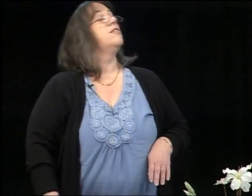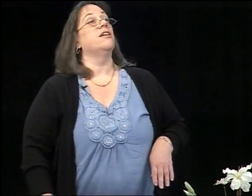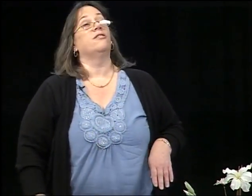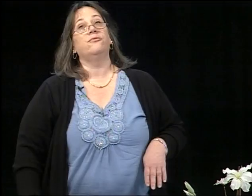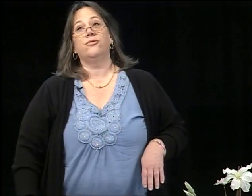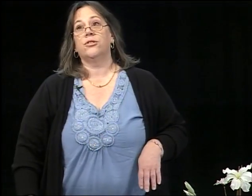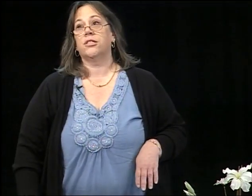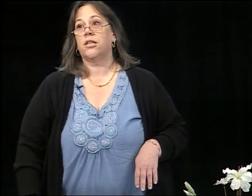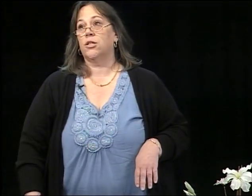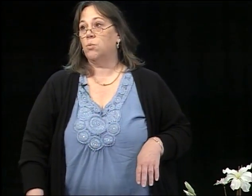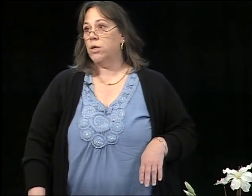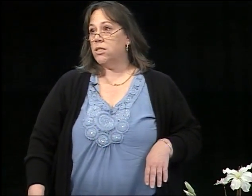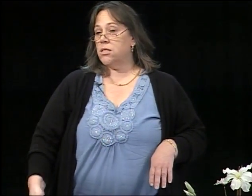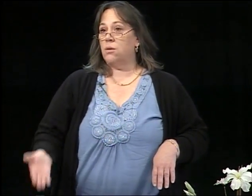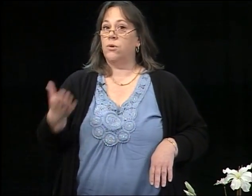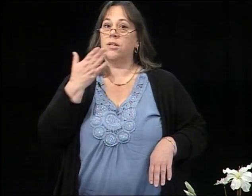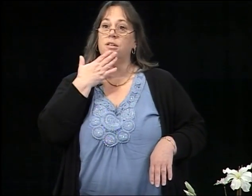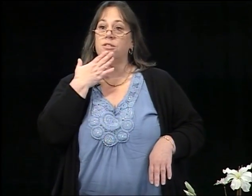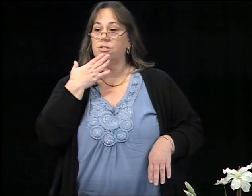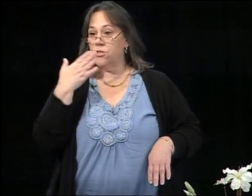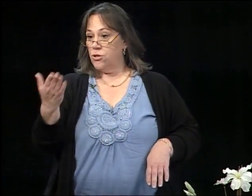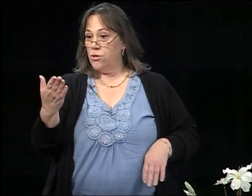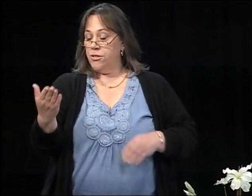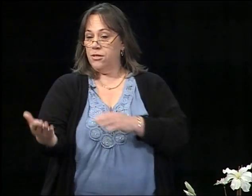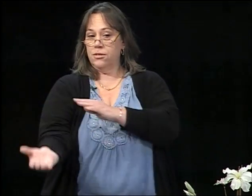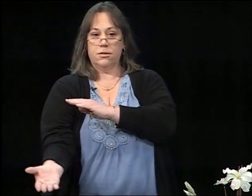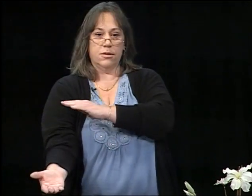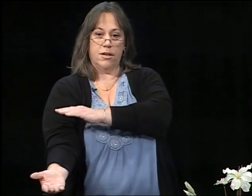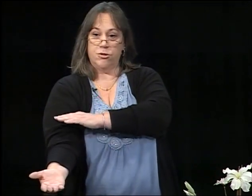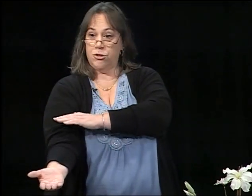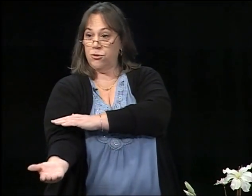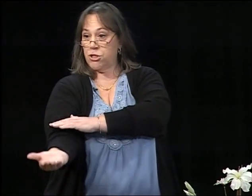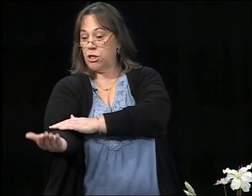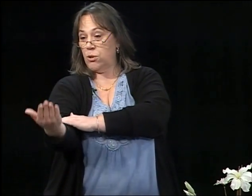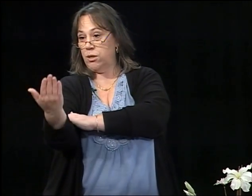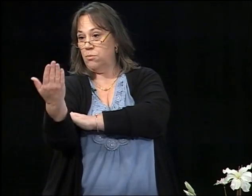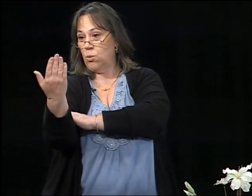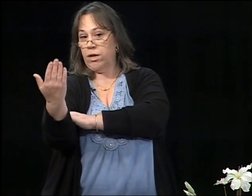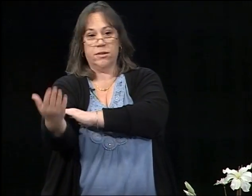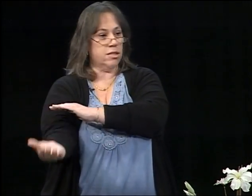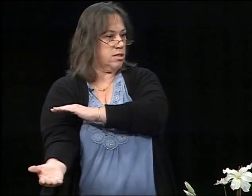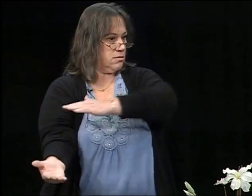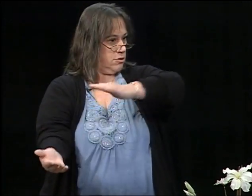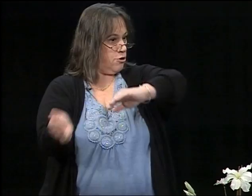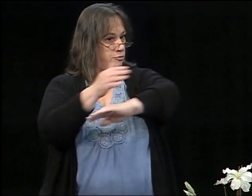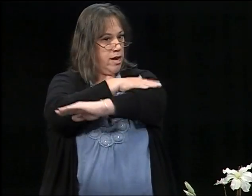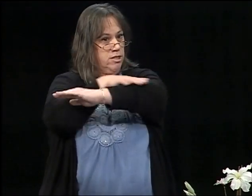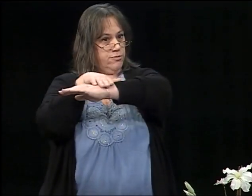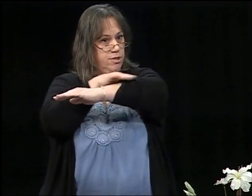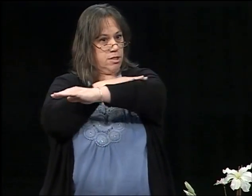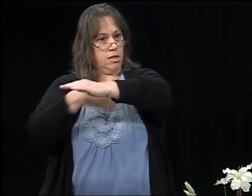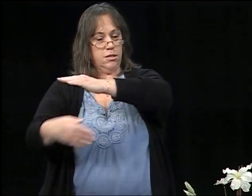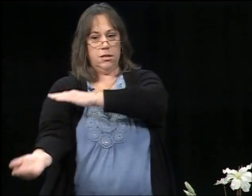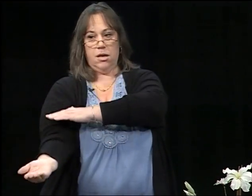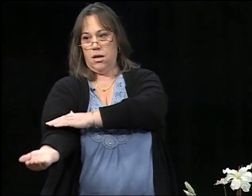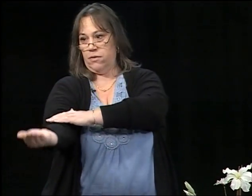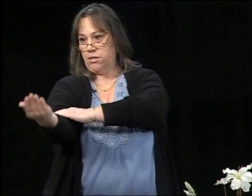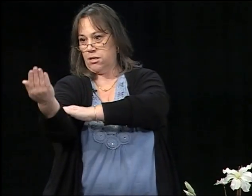Now, to say good morning to someone is good, and you do this slowly, morning. This is your horizon for the sun, and the sun coming